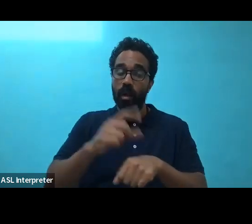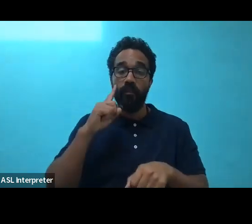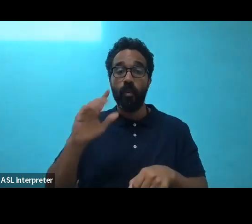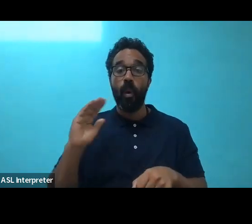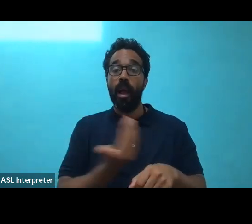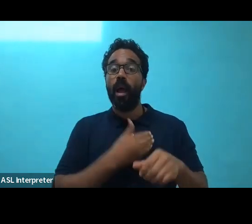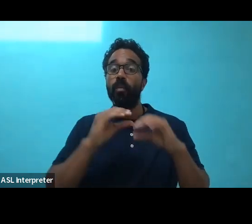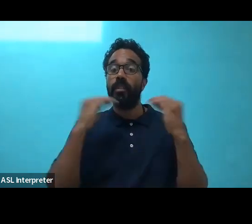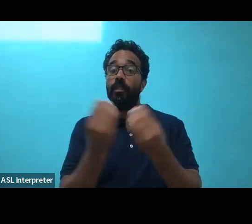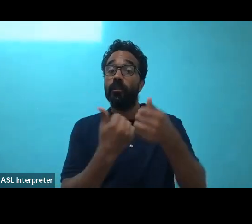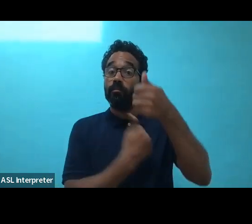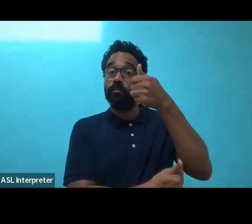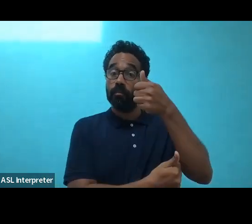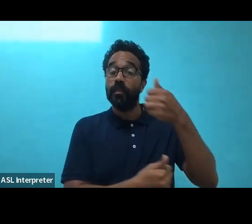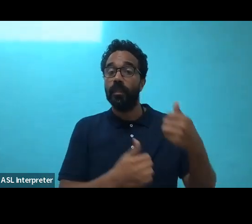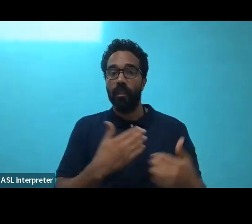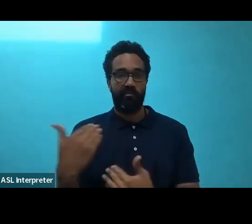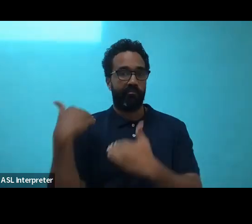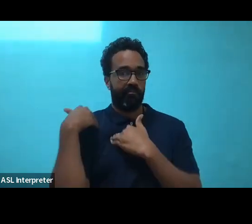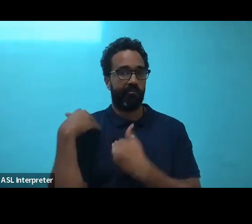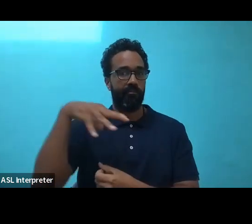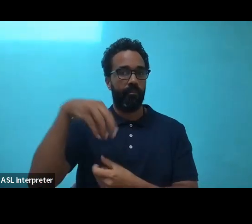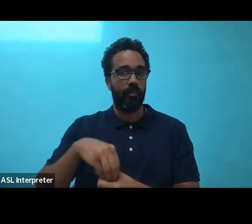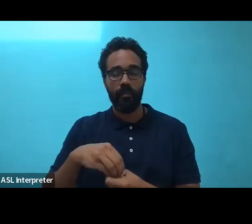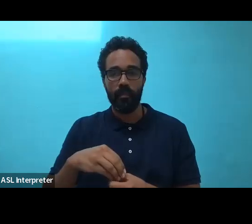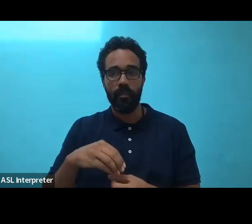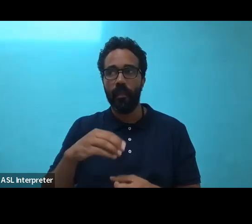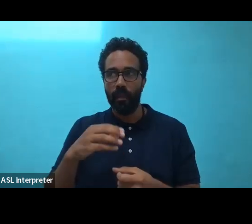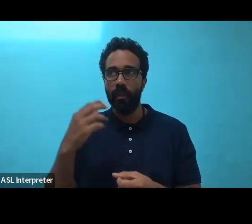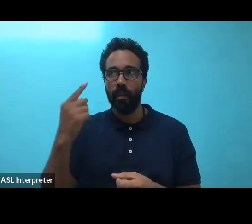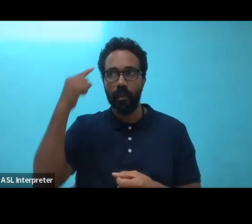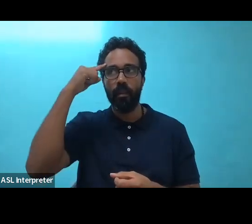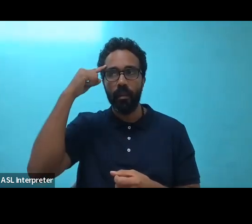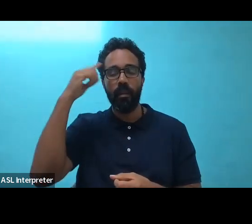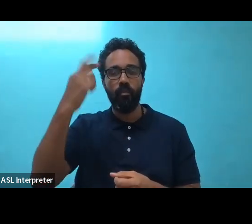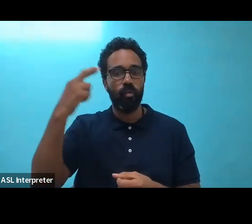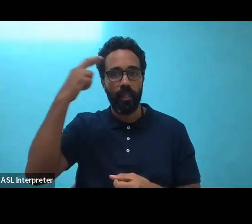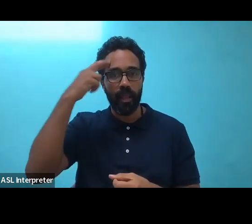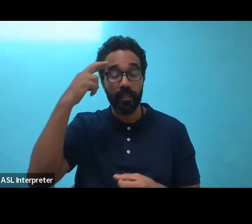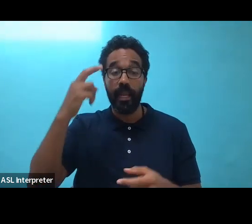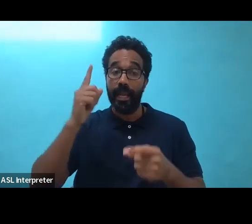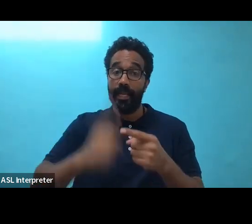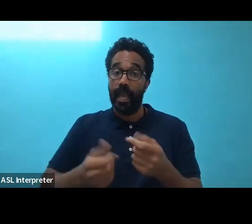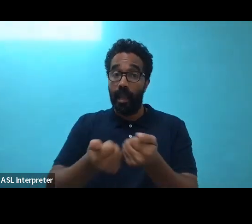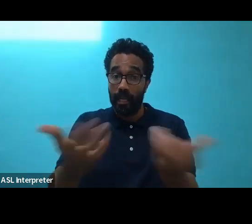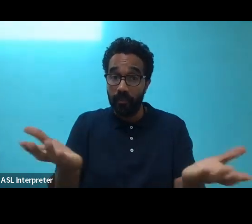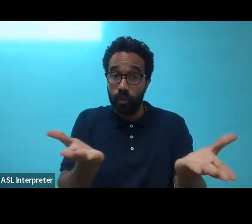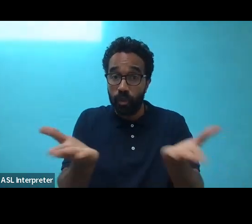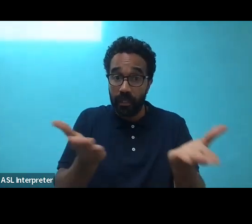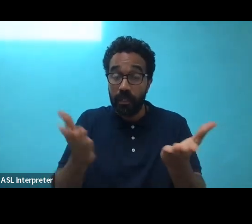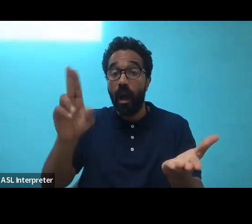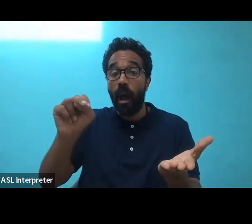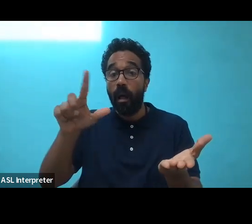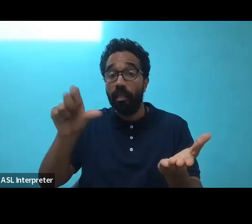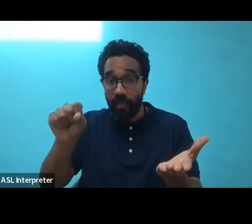do disability rights, we can't provide independent living services unless we are attuned to the